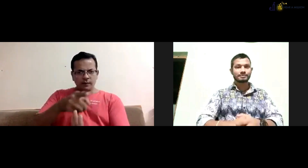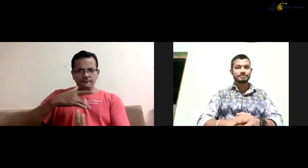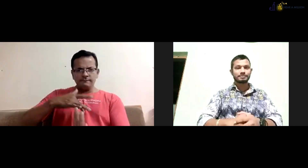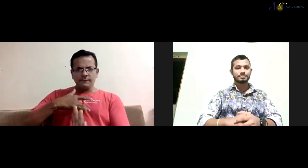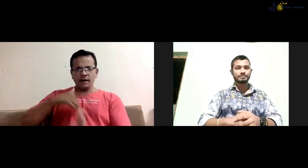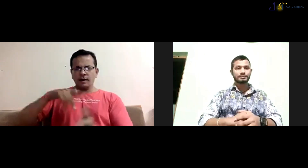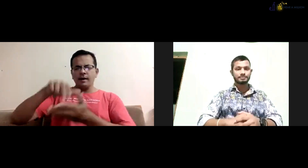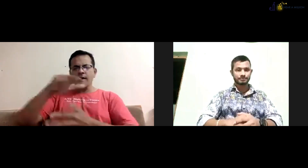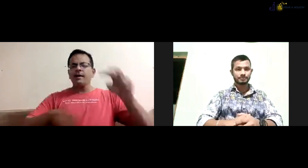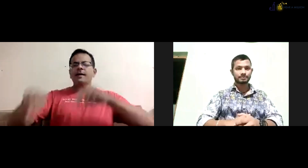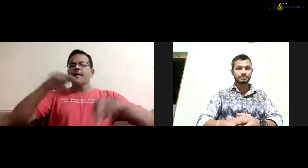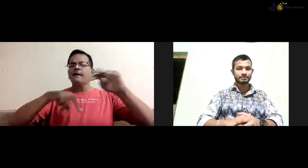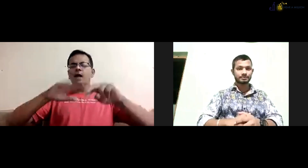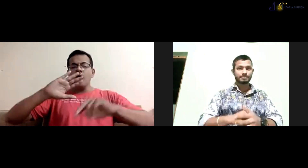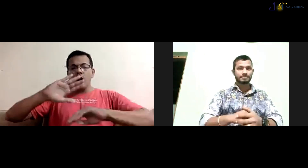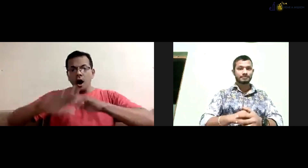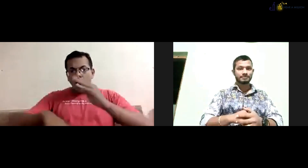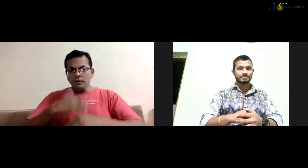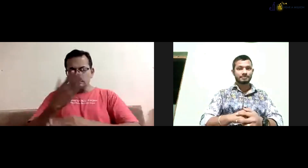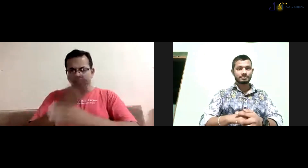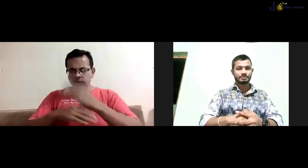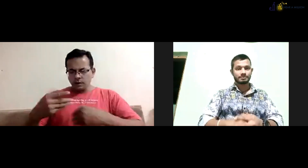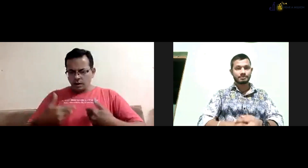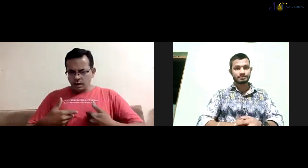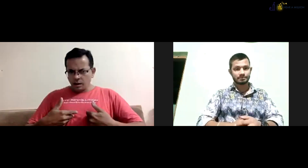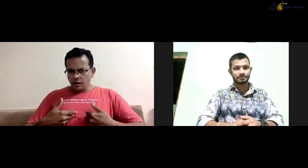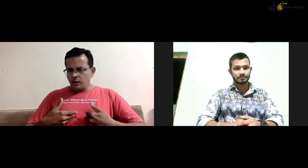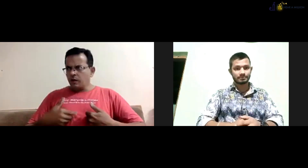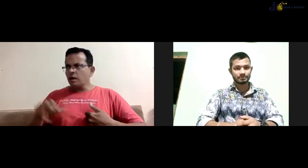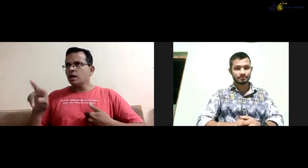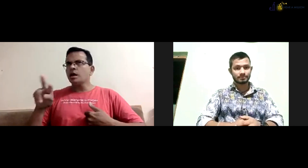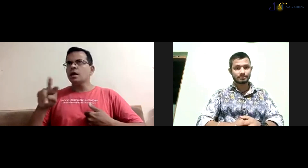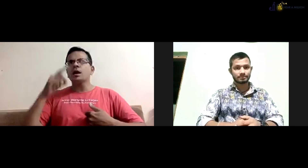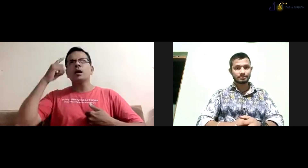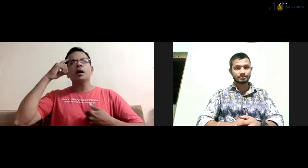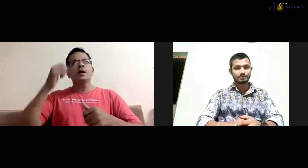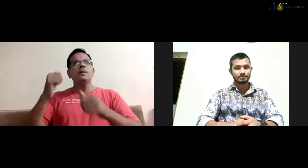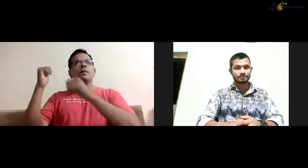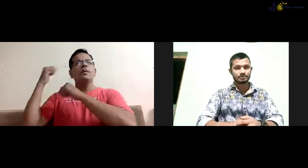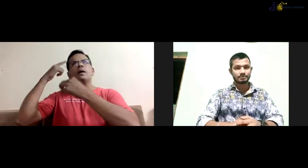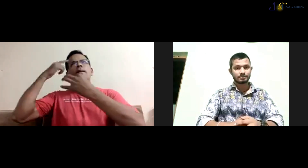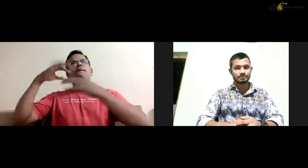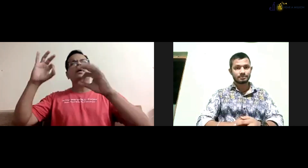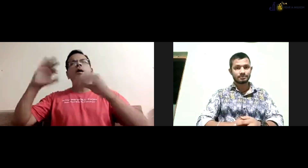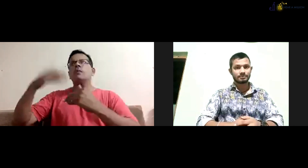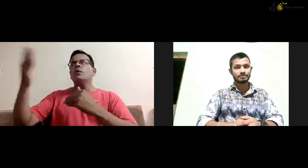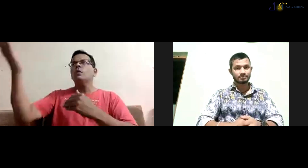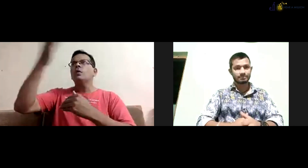Thank you. So we were disconnected due to the connectivity. So can we start now?